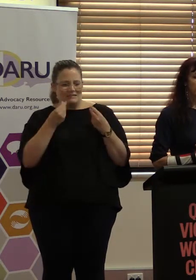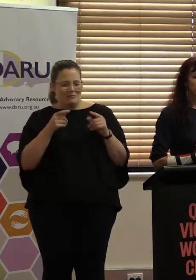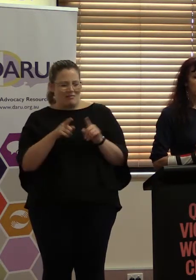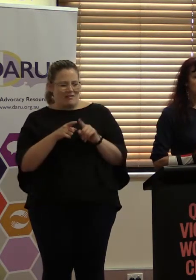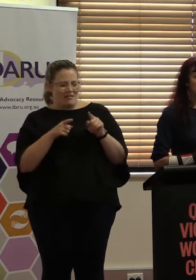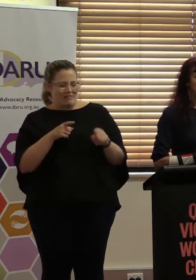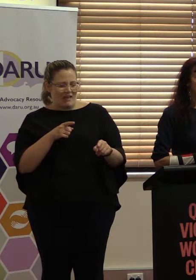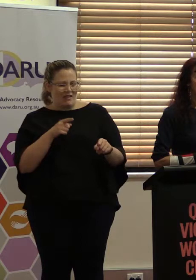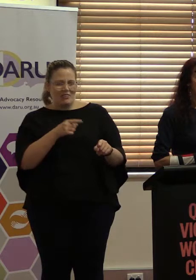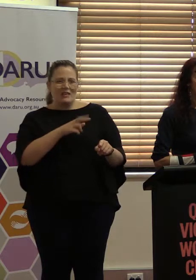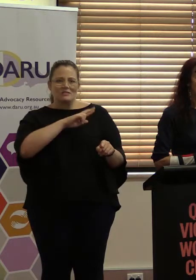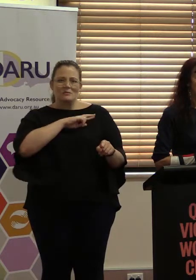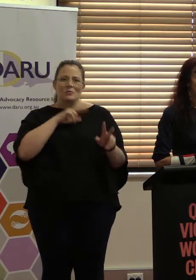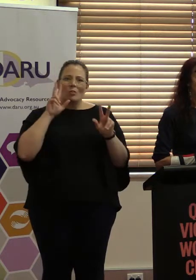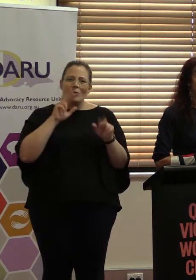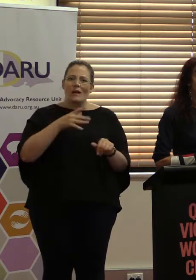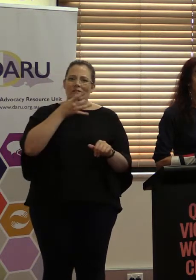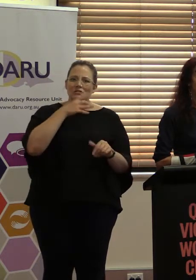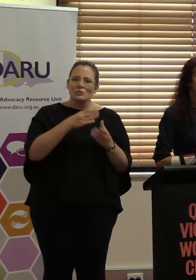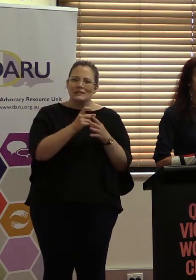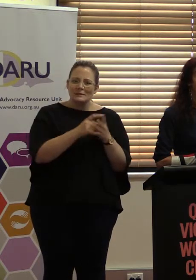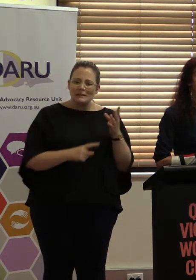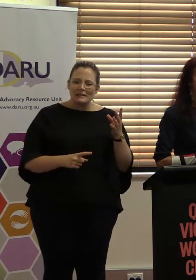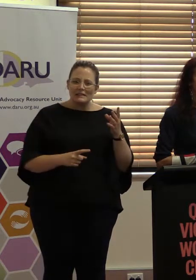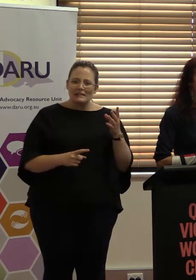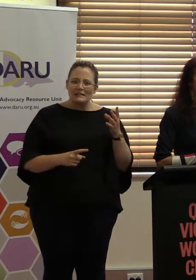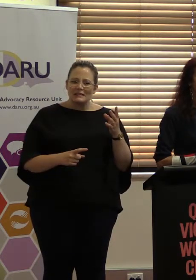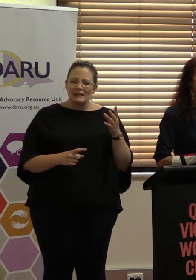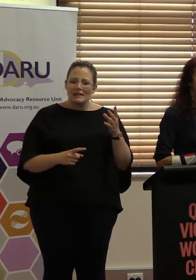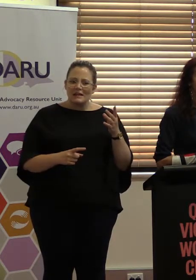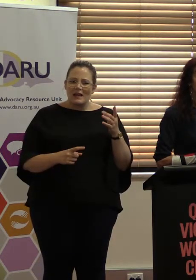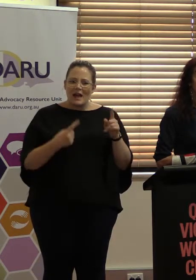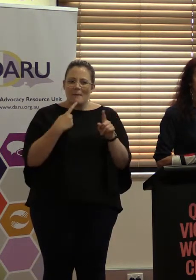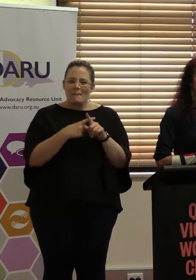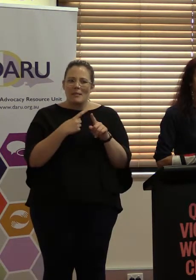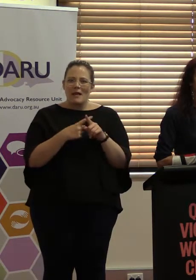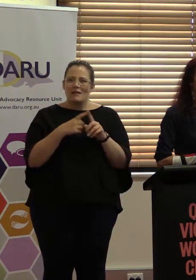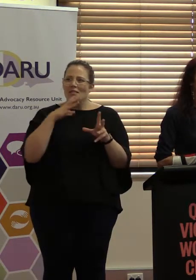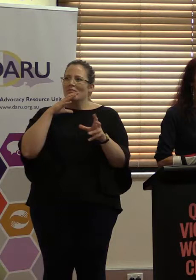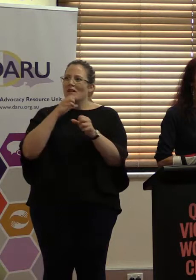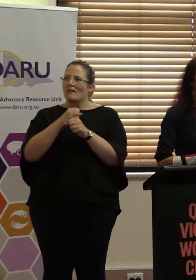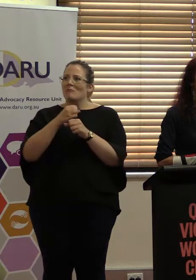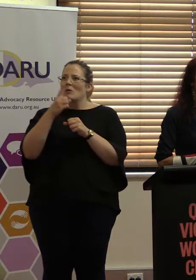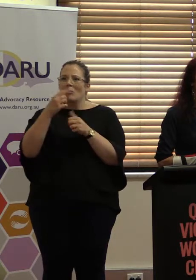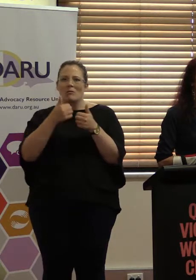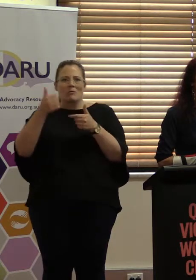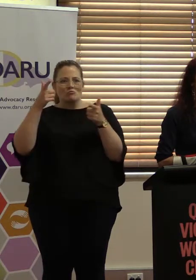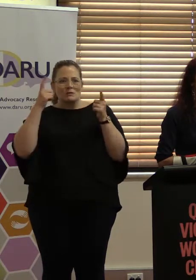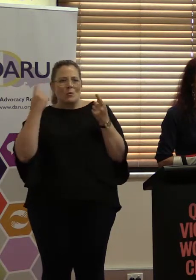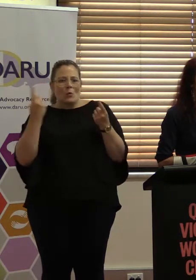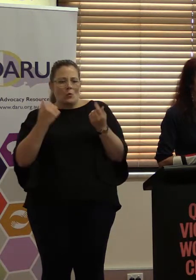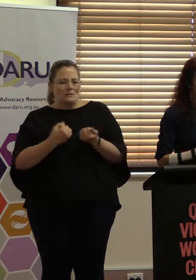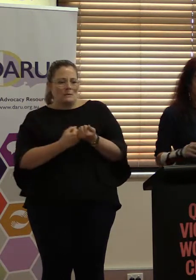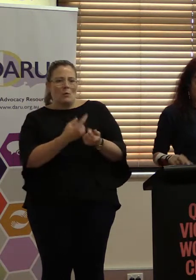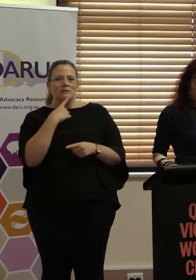for the care of kids with disabilities, but B, what sort of people are the bureaucrats that are defending those actions.